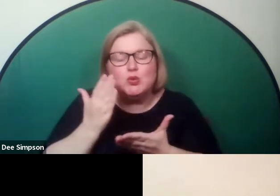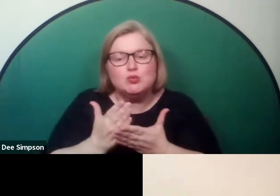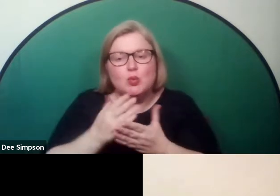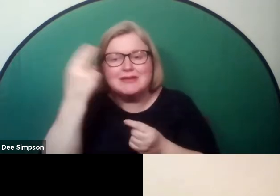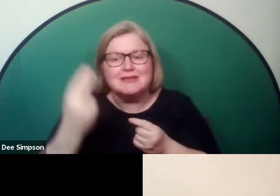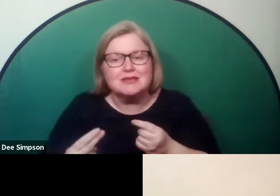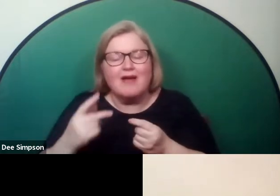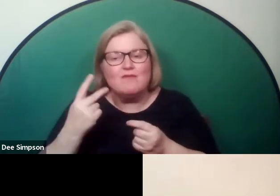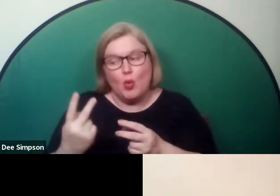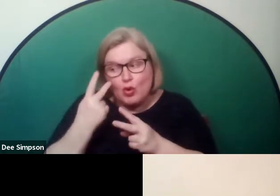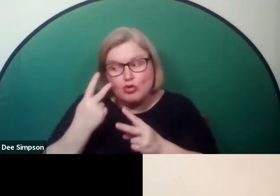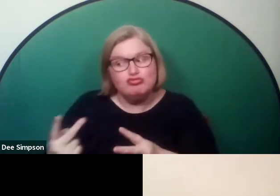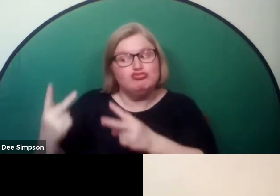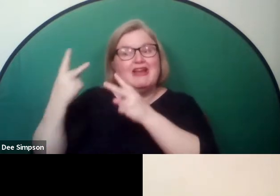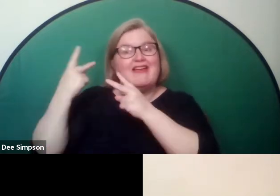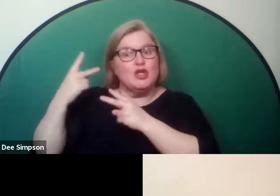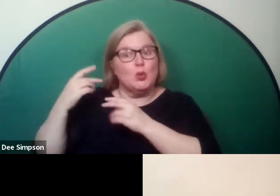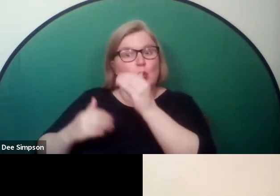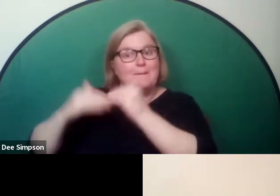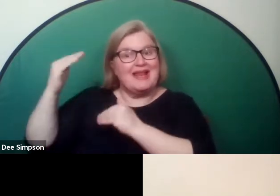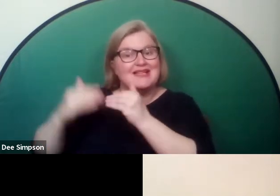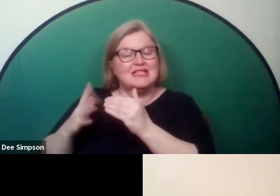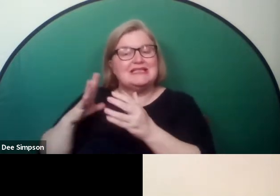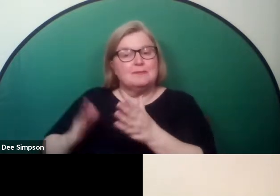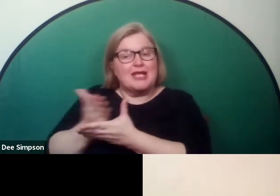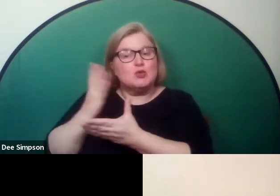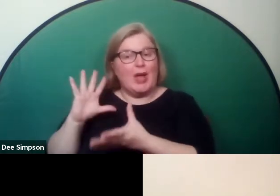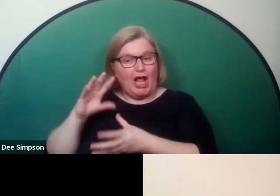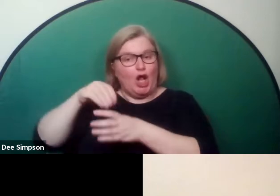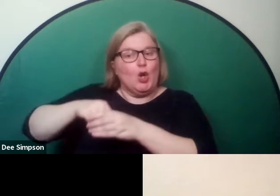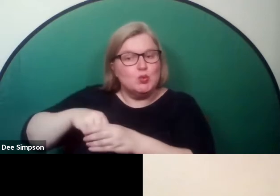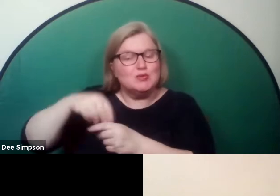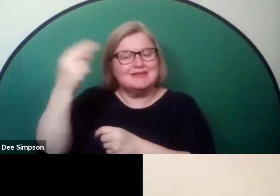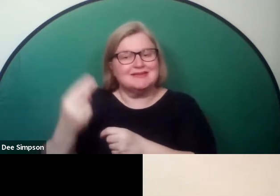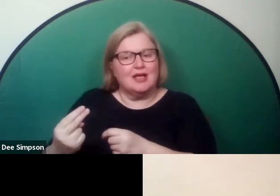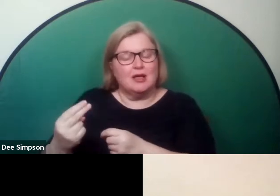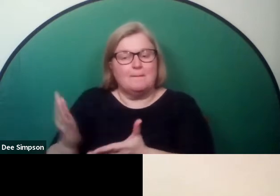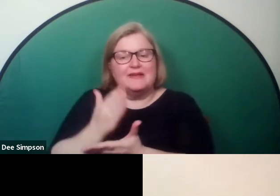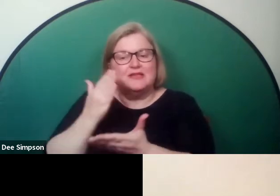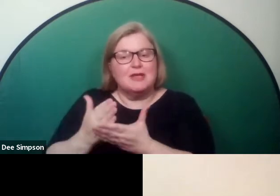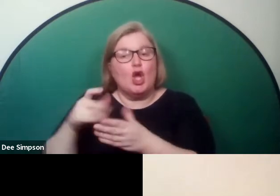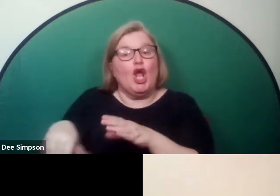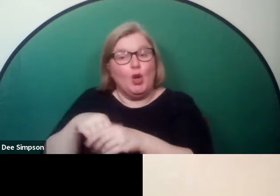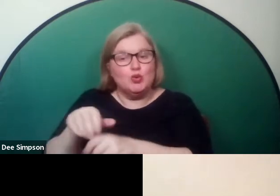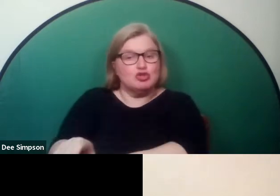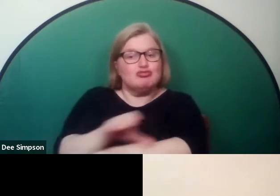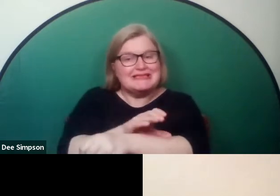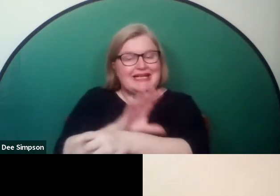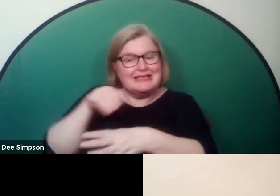for retrofitting also incorporate inclusive design so that we can ensure that inclusion and resilience